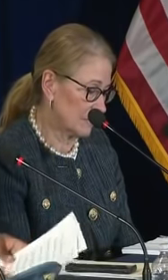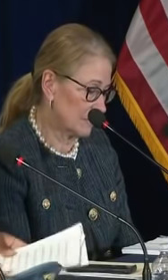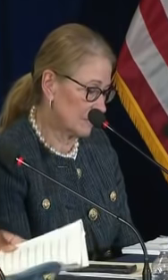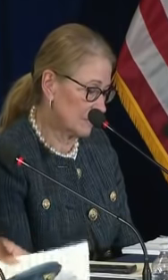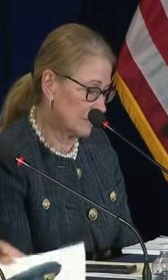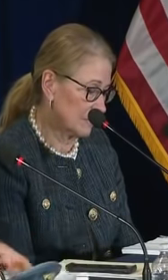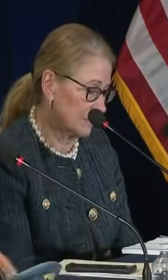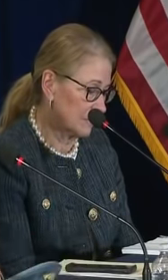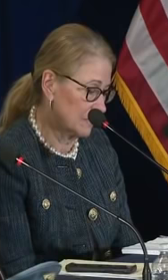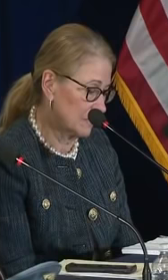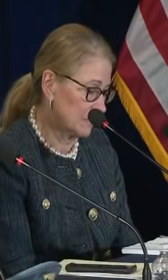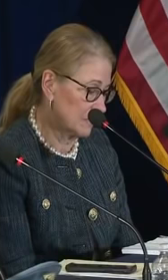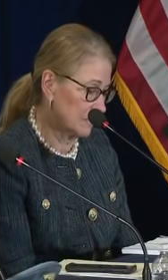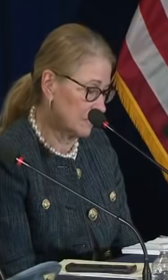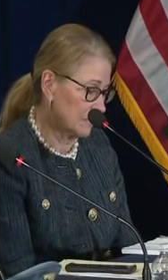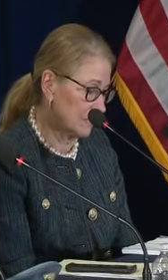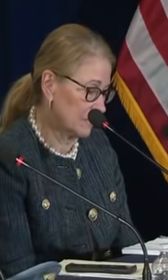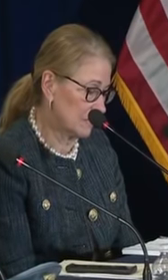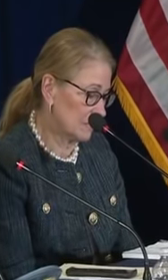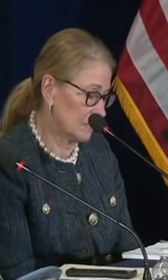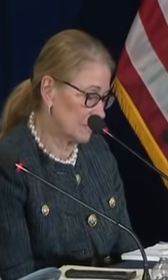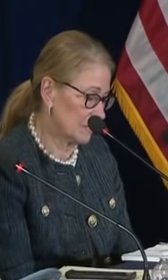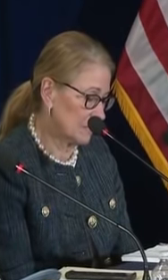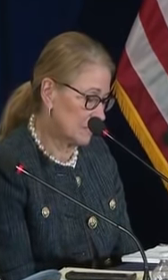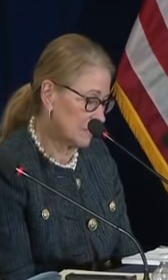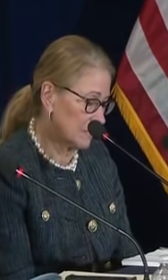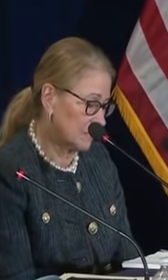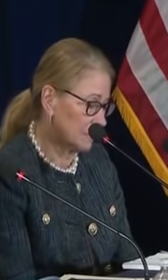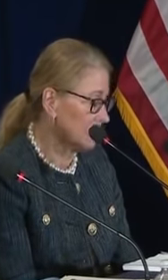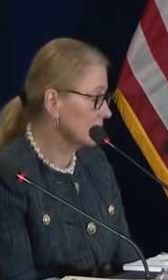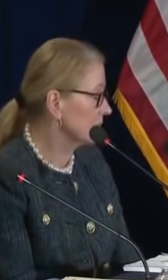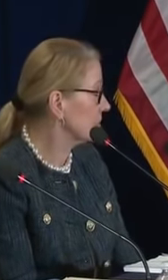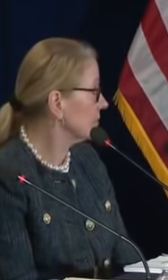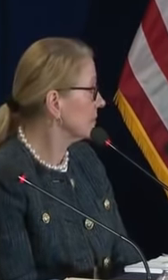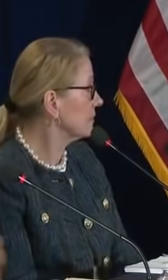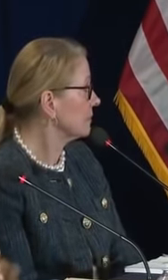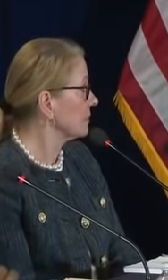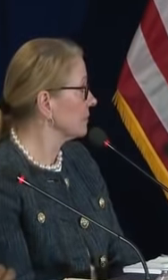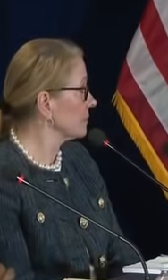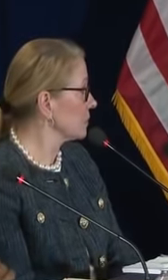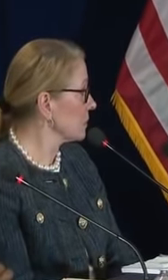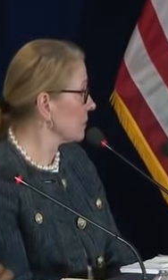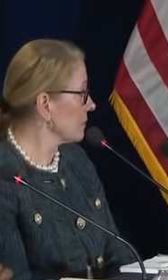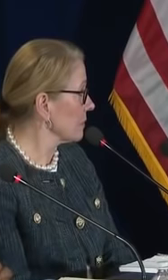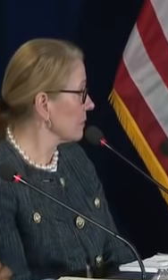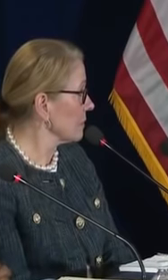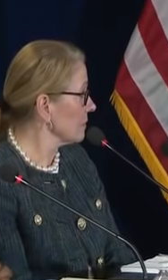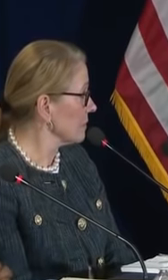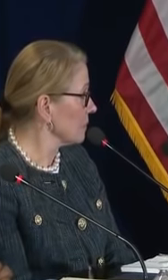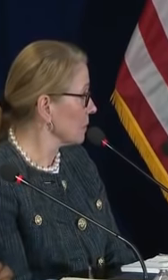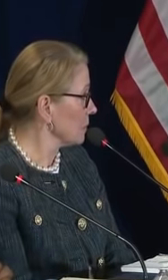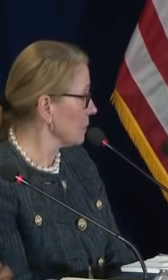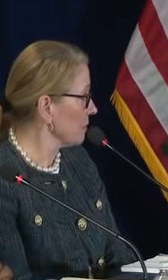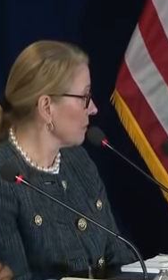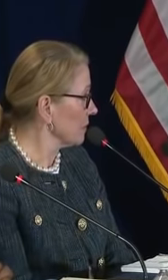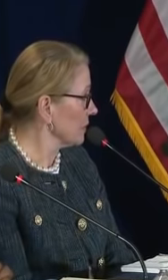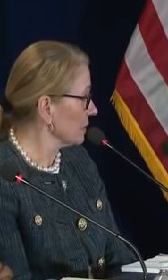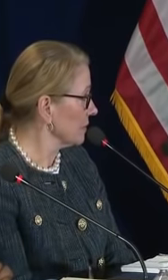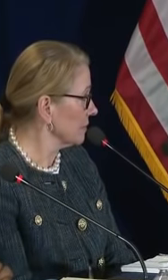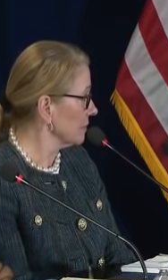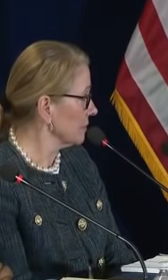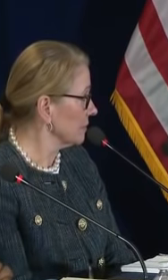Thank you. One quick question. If a parent is watching right now, an educator, a child,